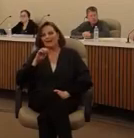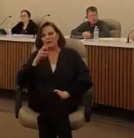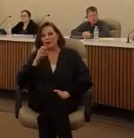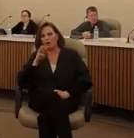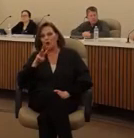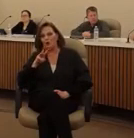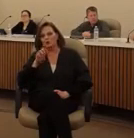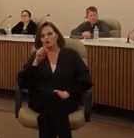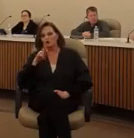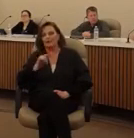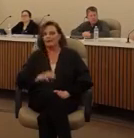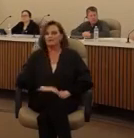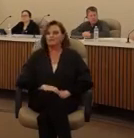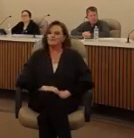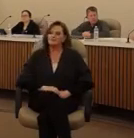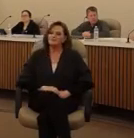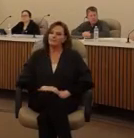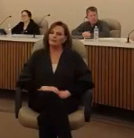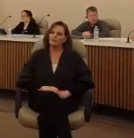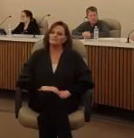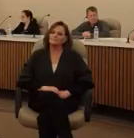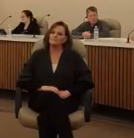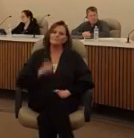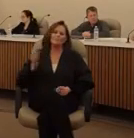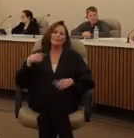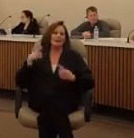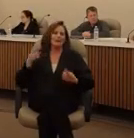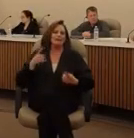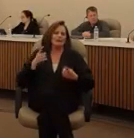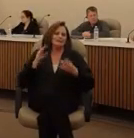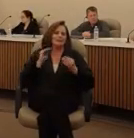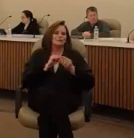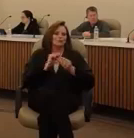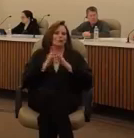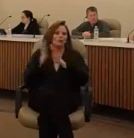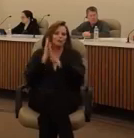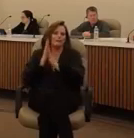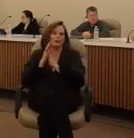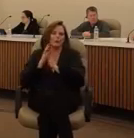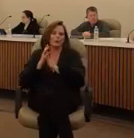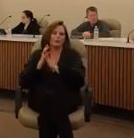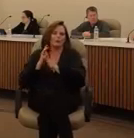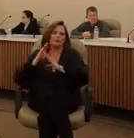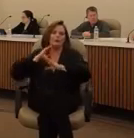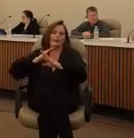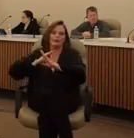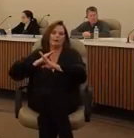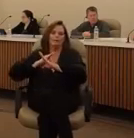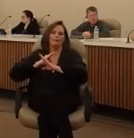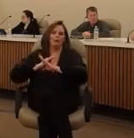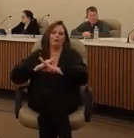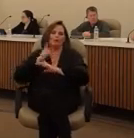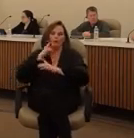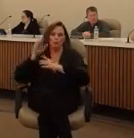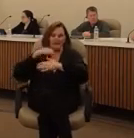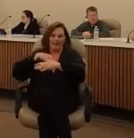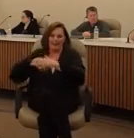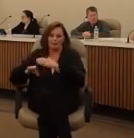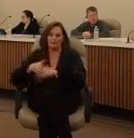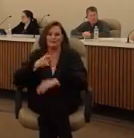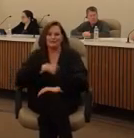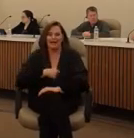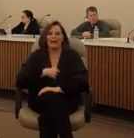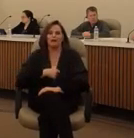Cheryl asks, since more traffic, would it interfere with the distance to entrance and signal light at River